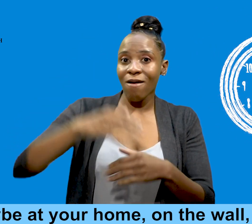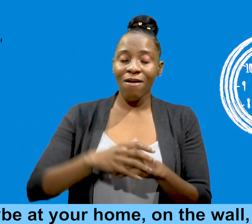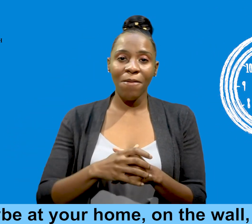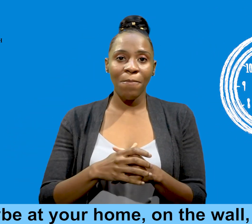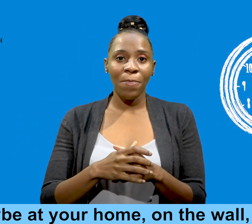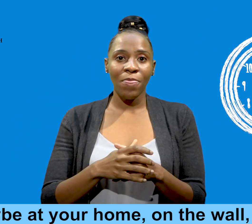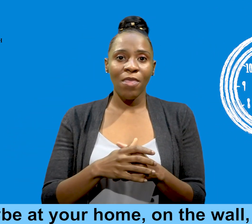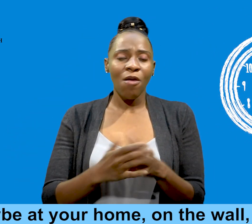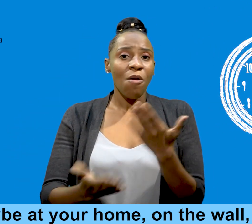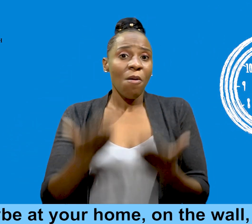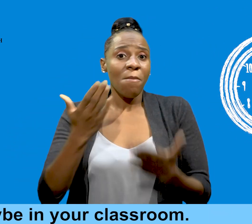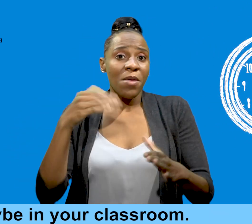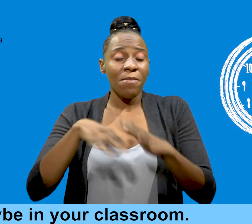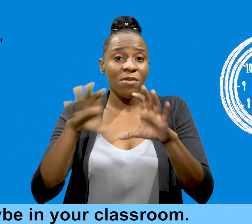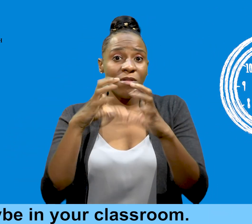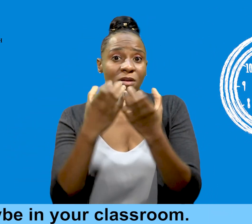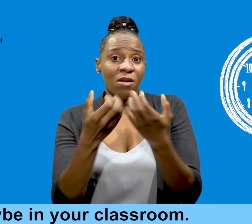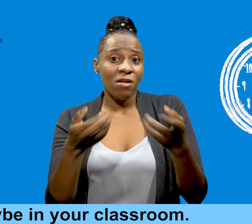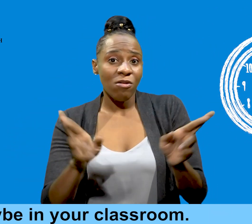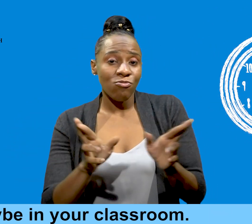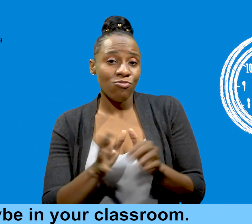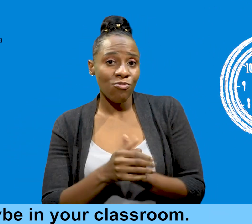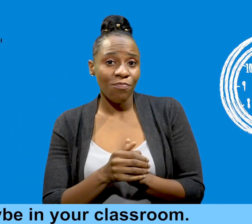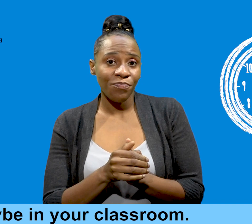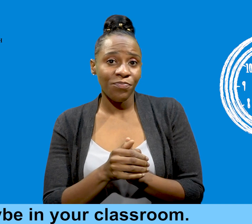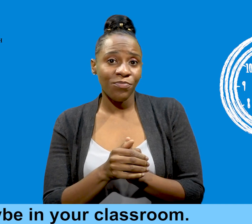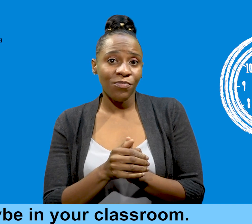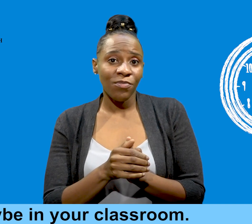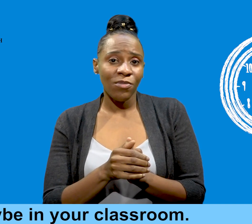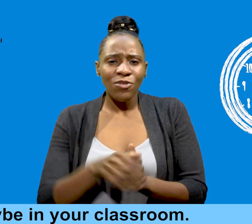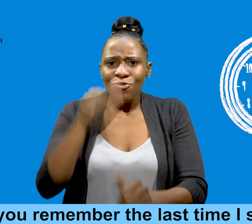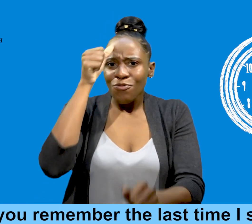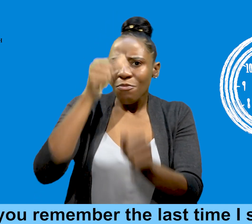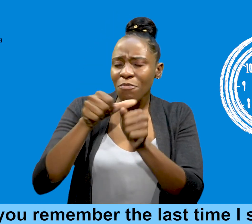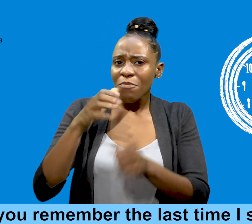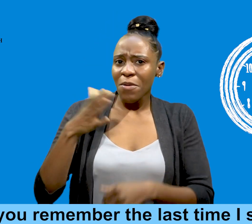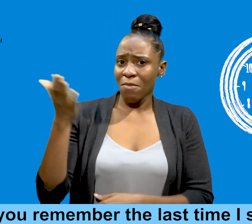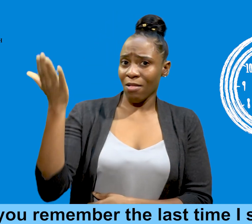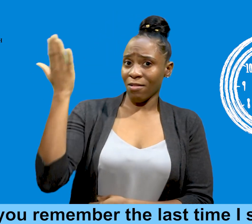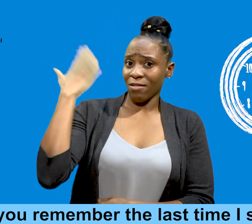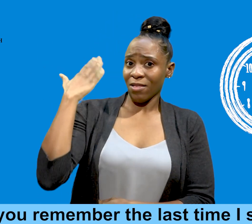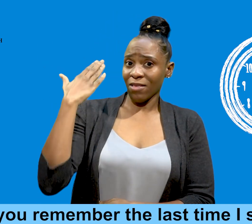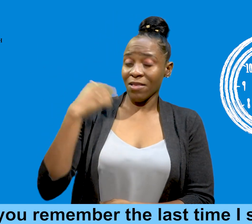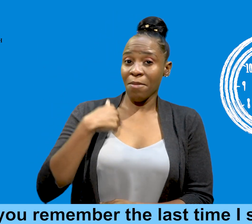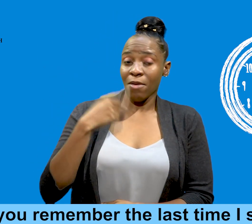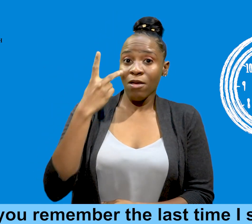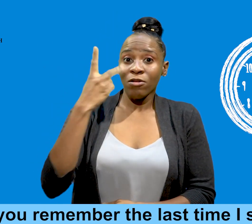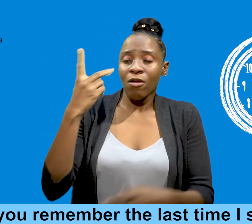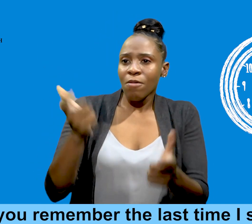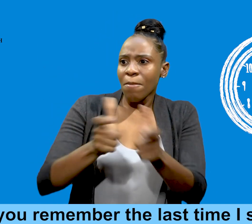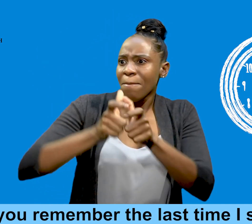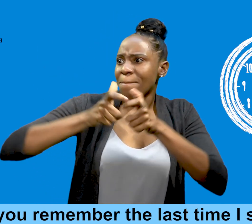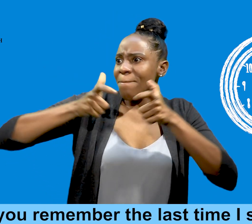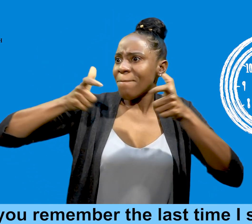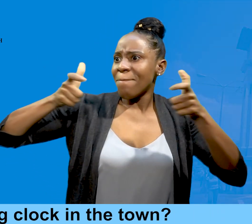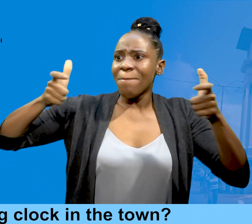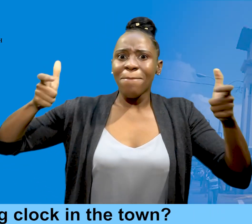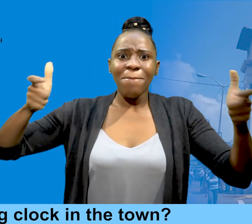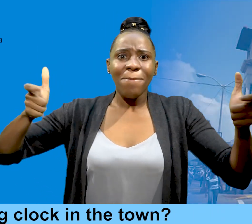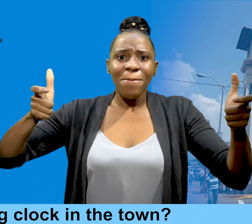the wall, maybe in your classroom. Do you remember the last time I saw a big